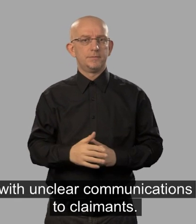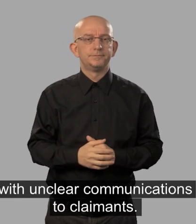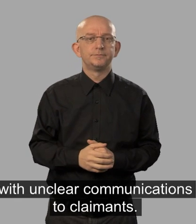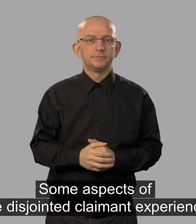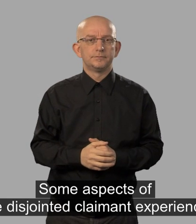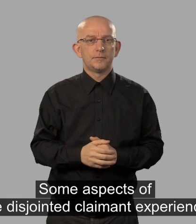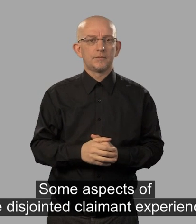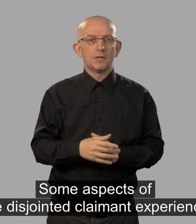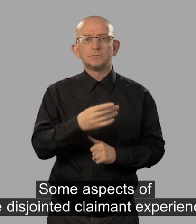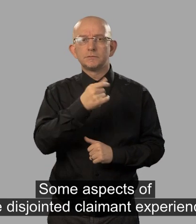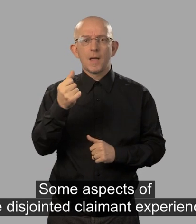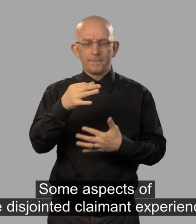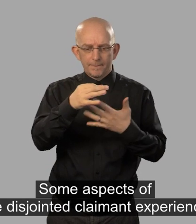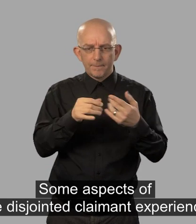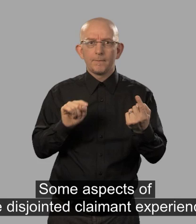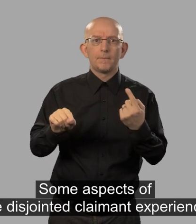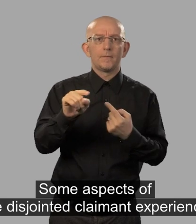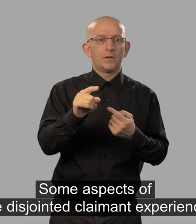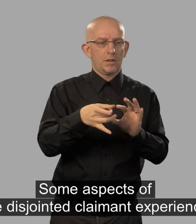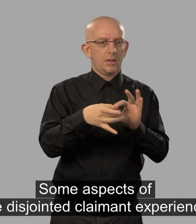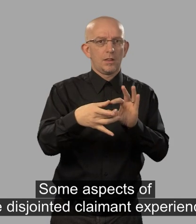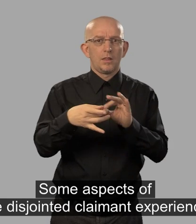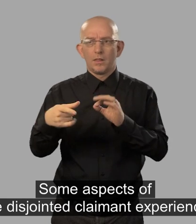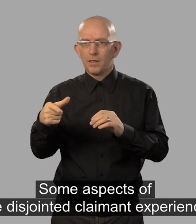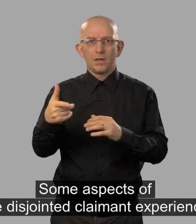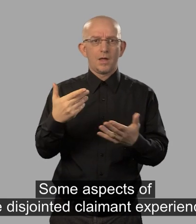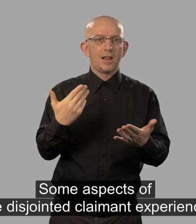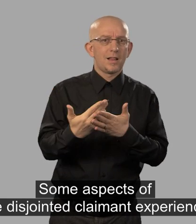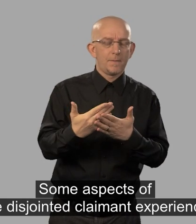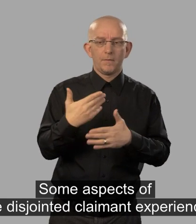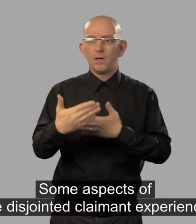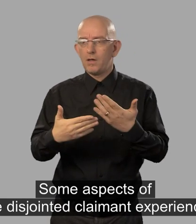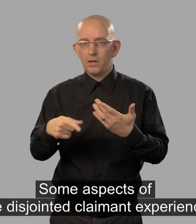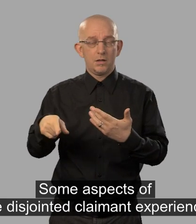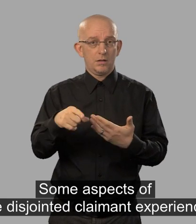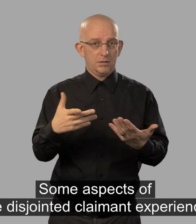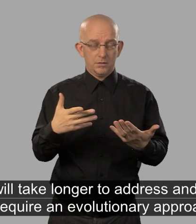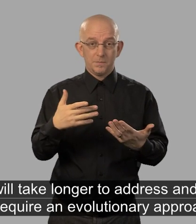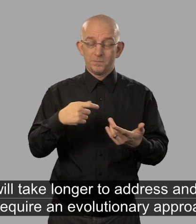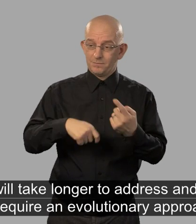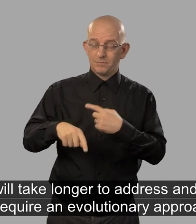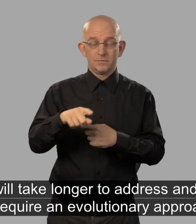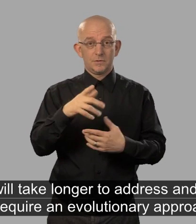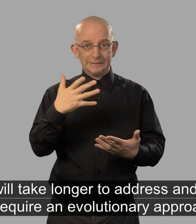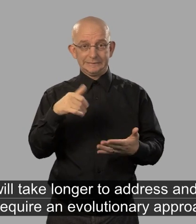claimants. Some aspects of the disjointed claimant experience will take longer to